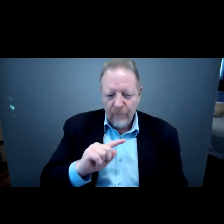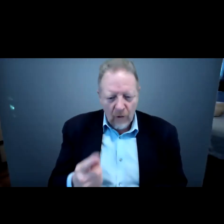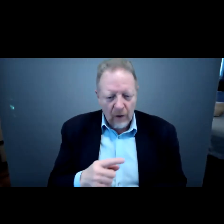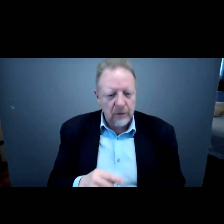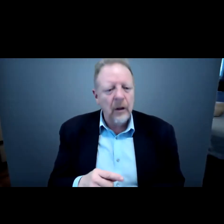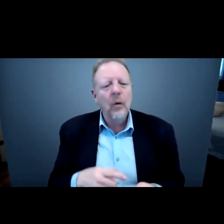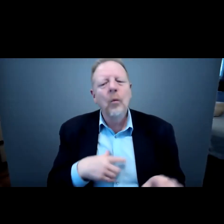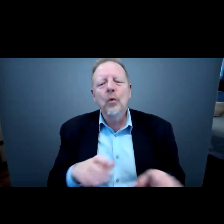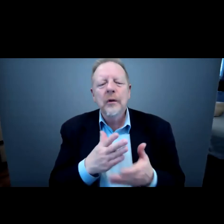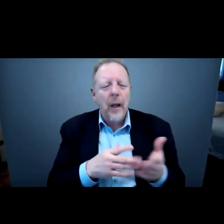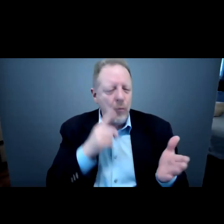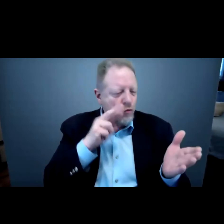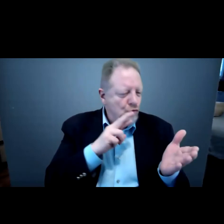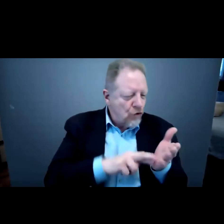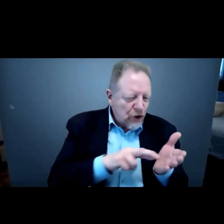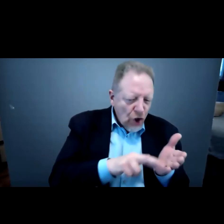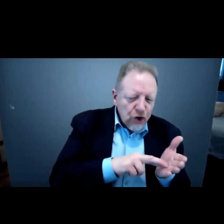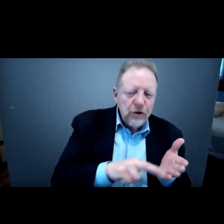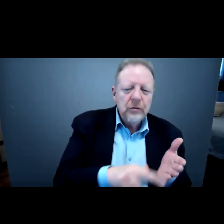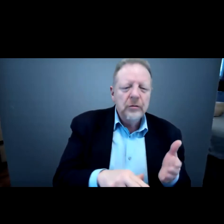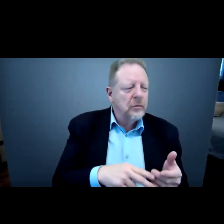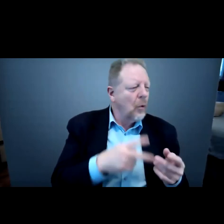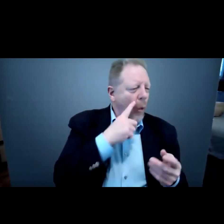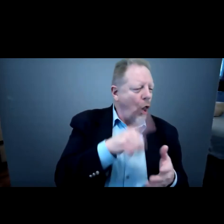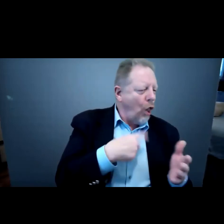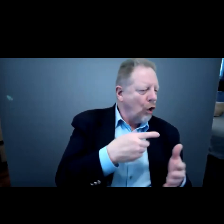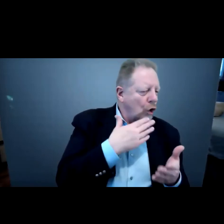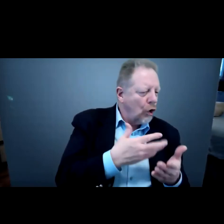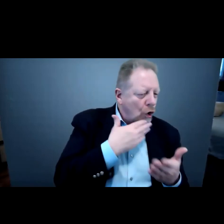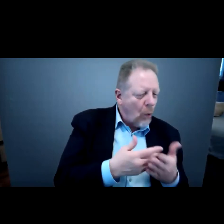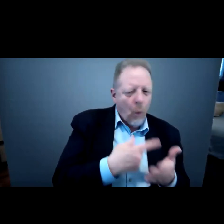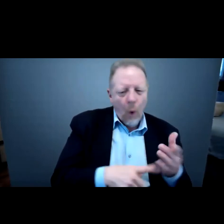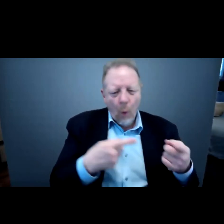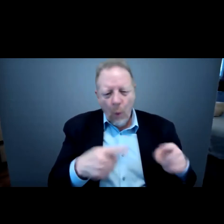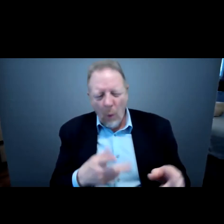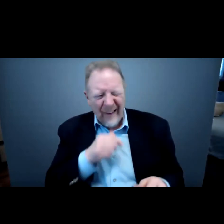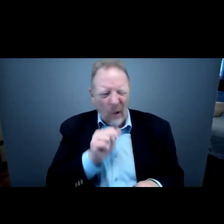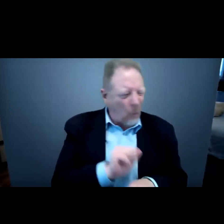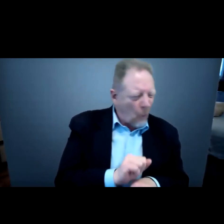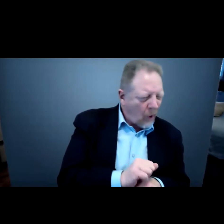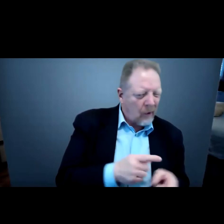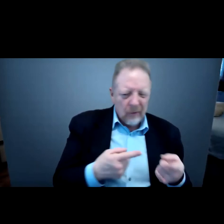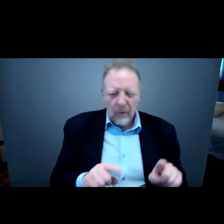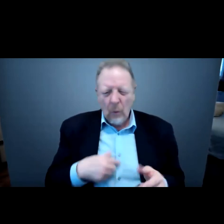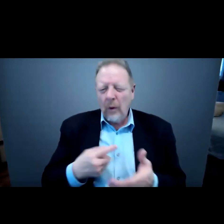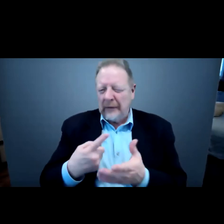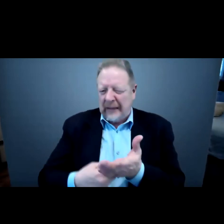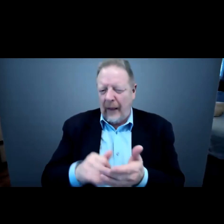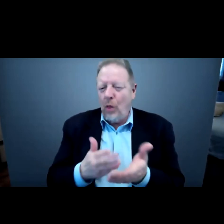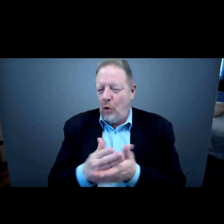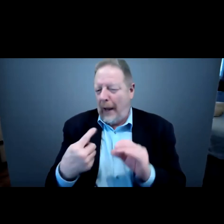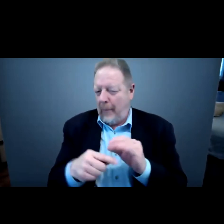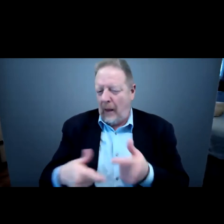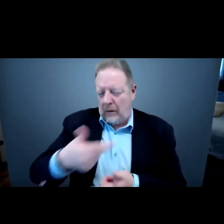do some research a little bit, see what looks good to us. And then, like I said, over the course of the next